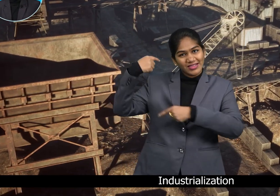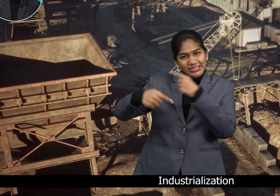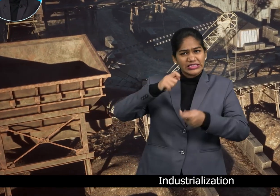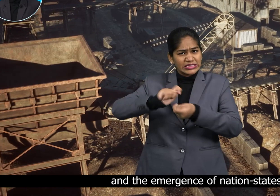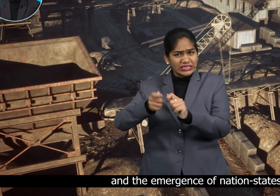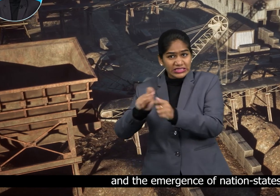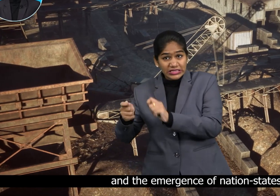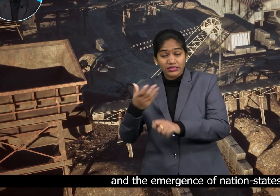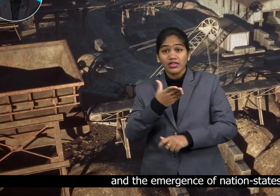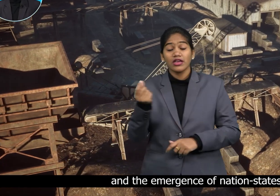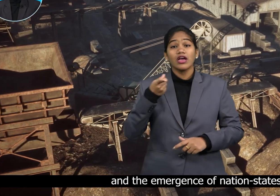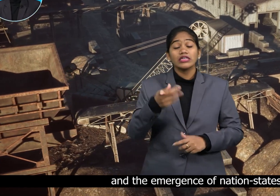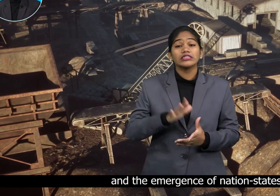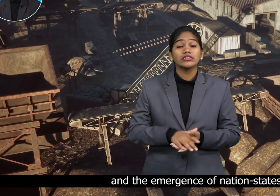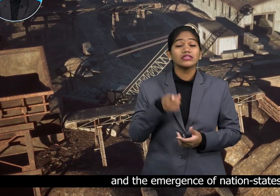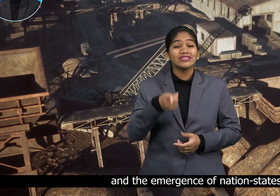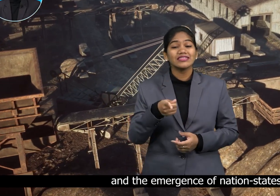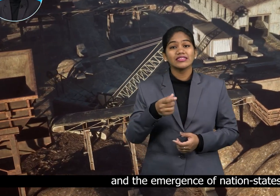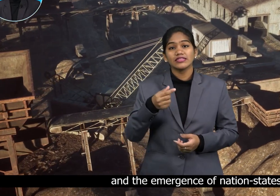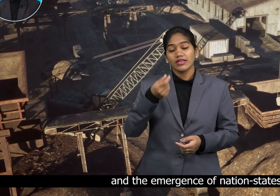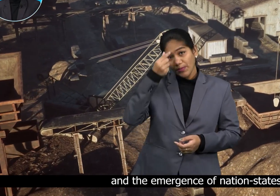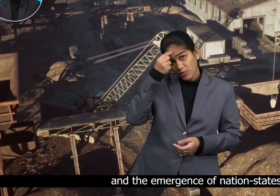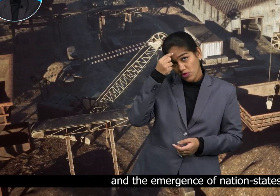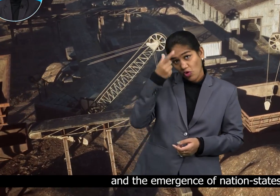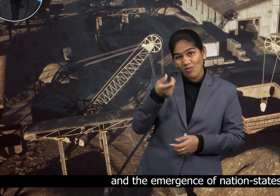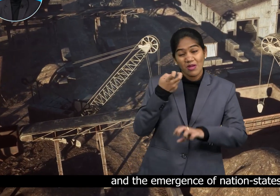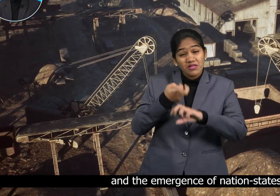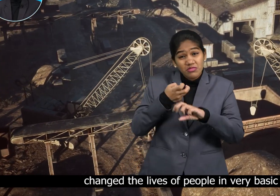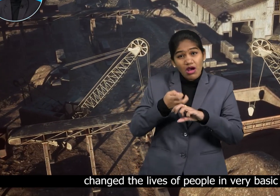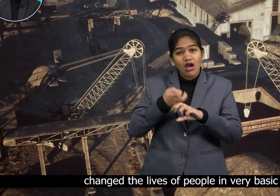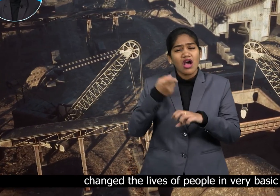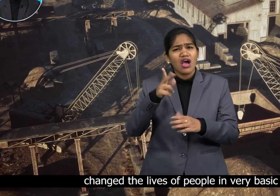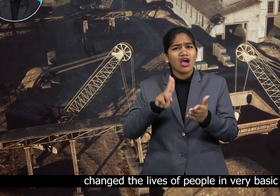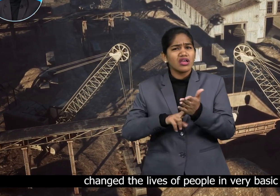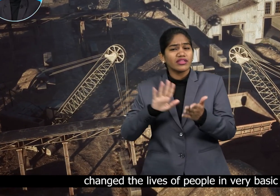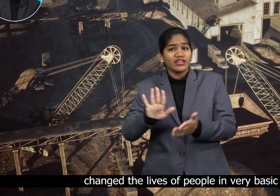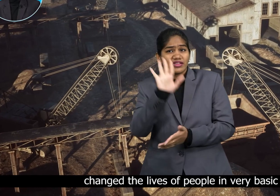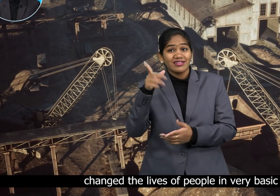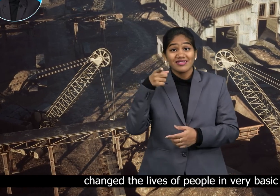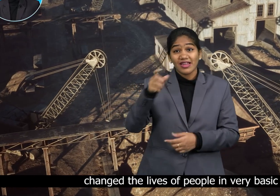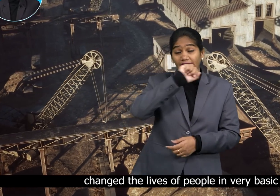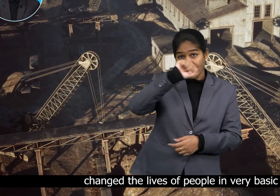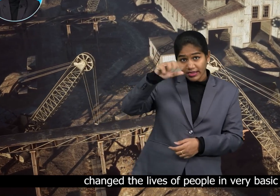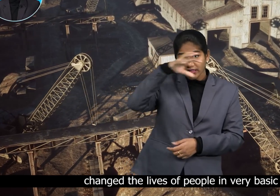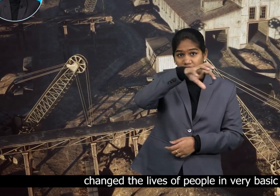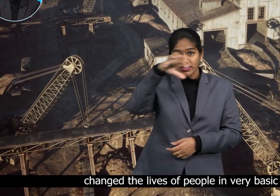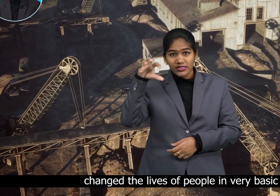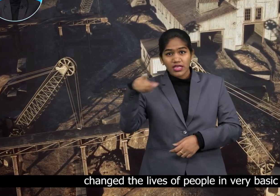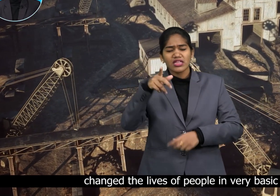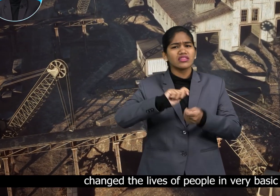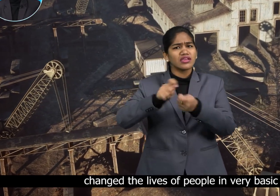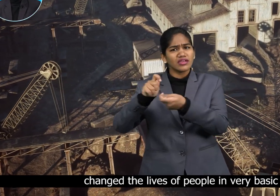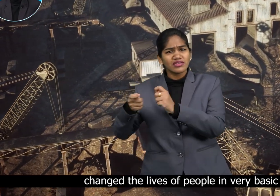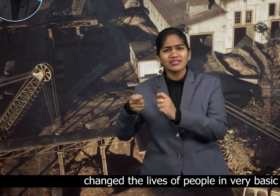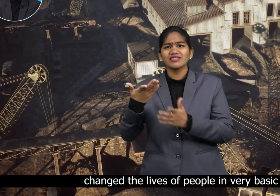Industrialization and the emergence of nation states changed the lives of people in